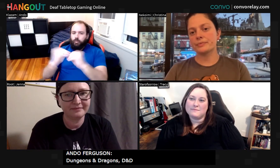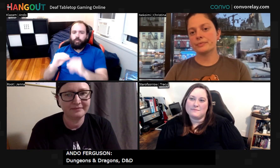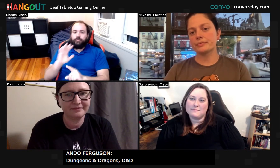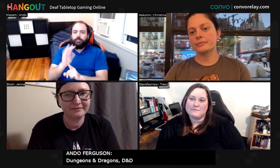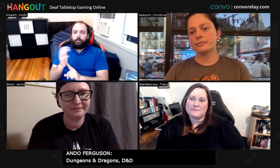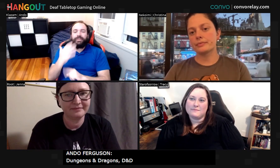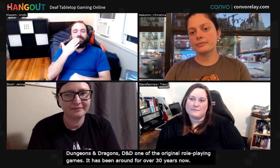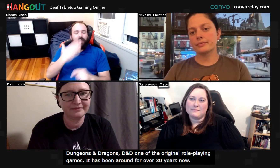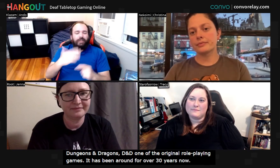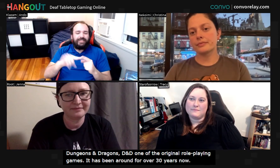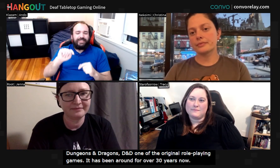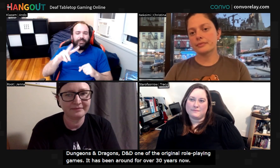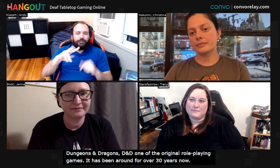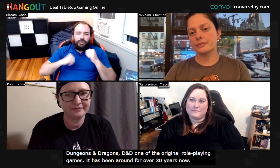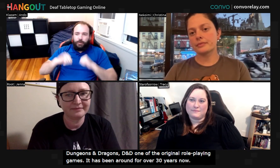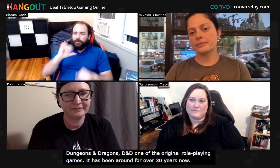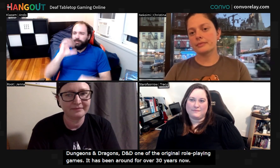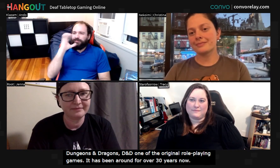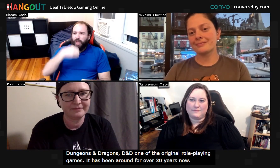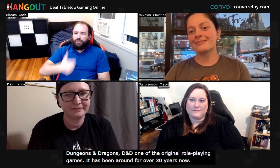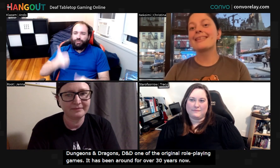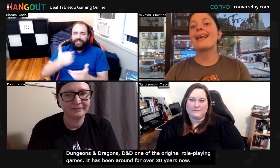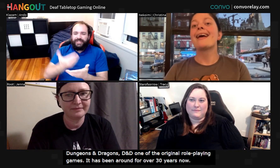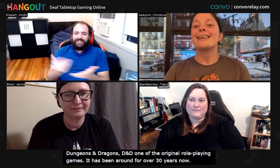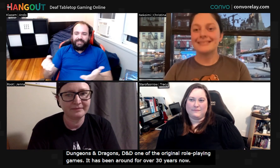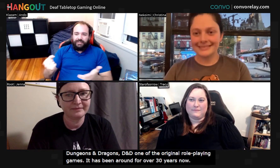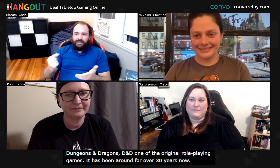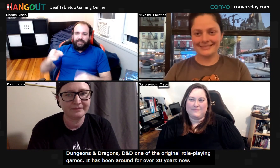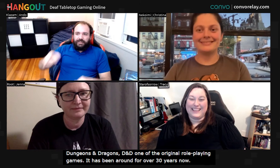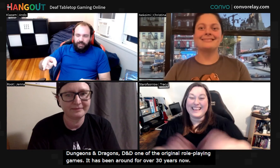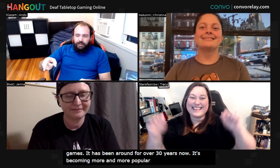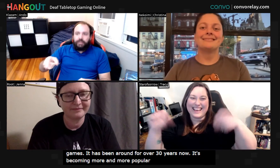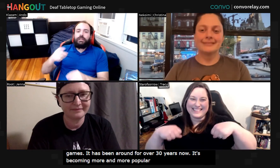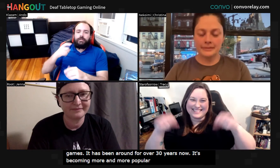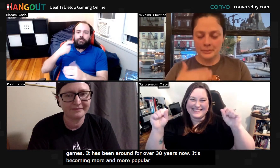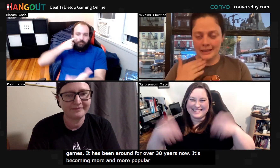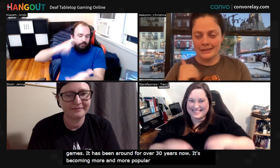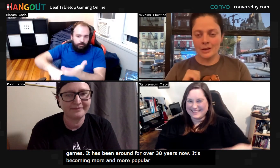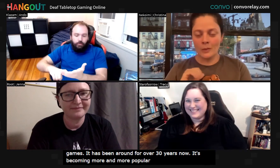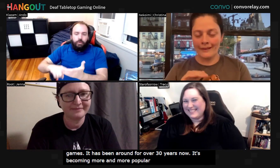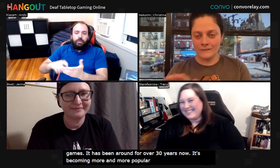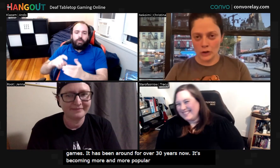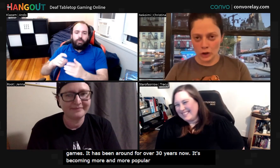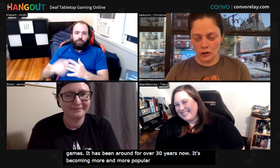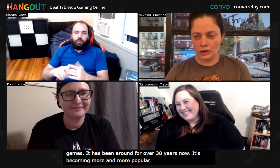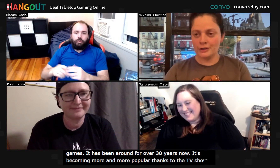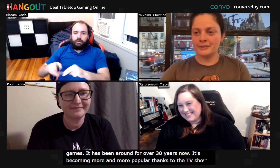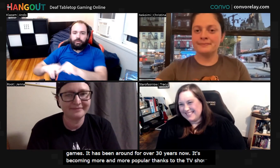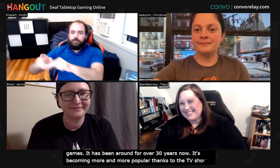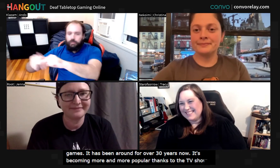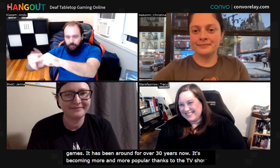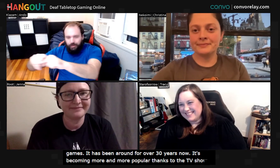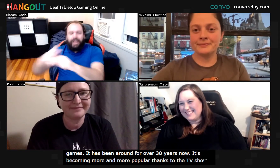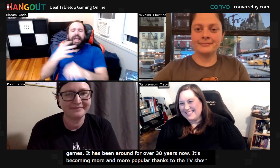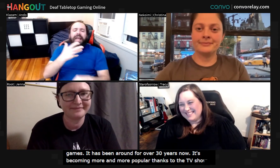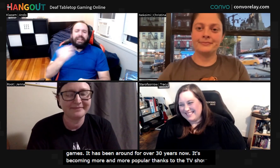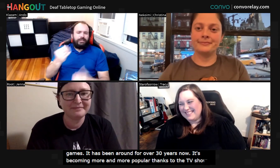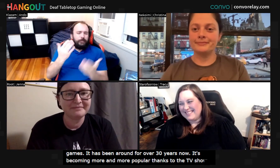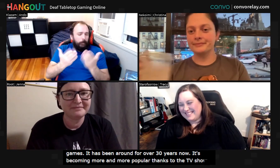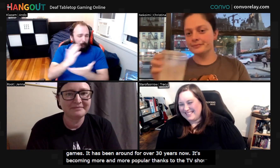becoming more and more popular thanks to the TV show Stranger Things. Yeah. It really picked up popularity since